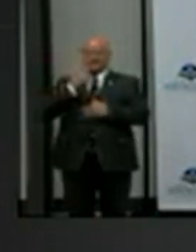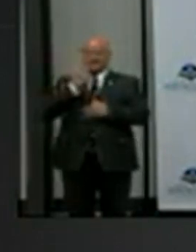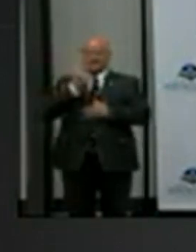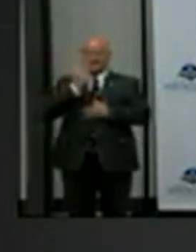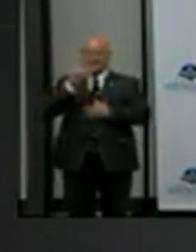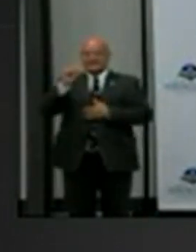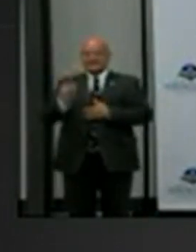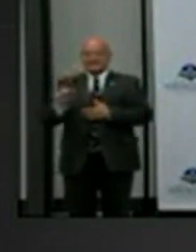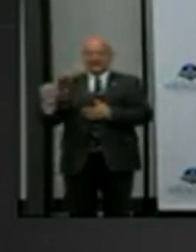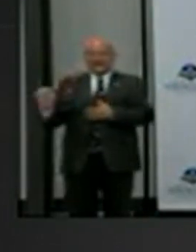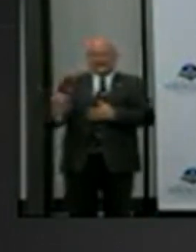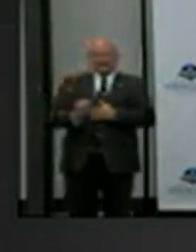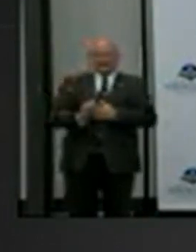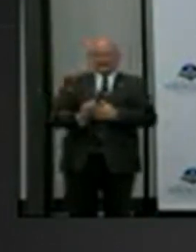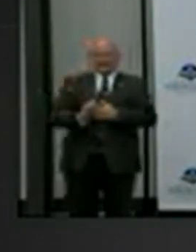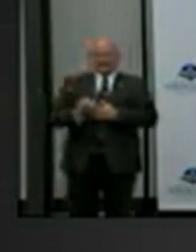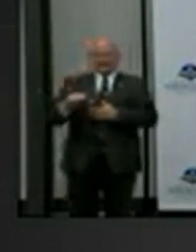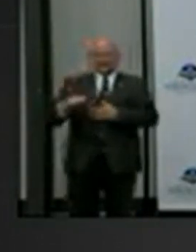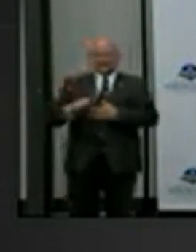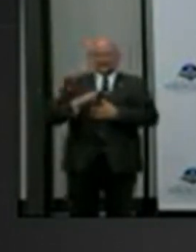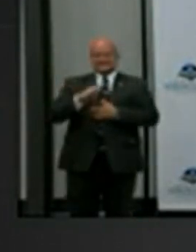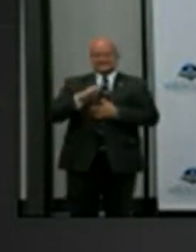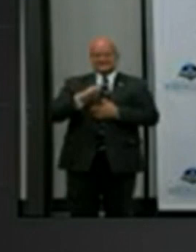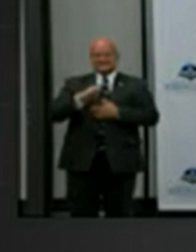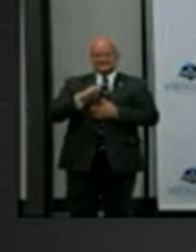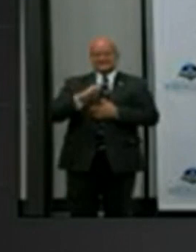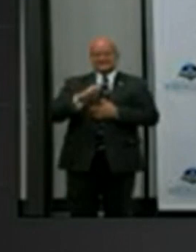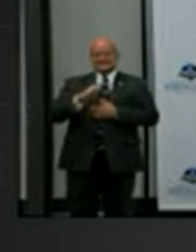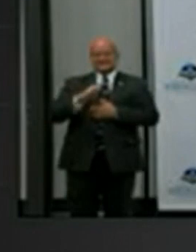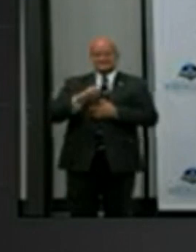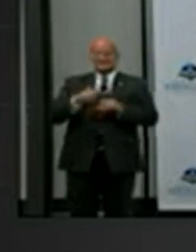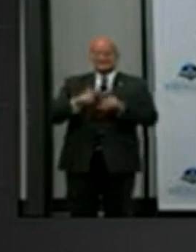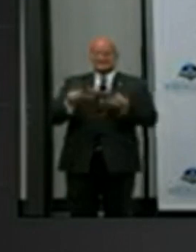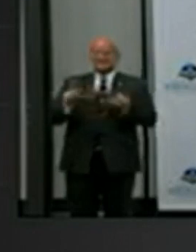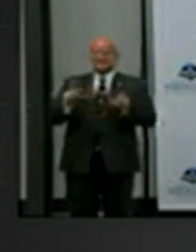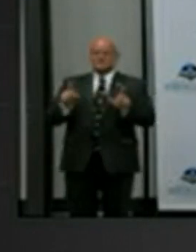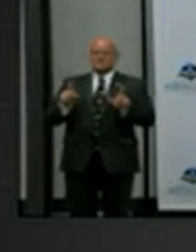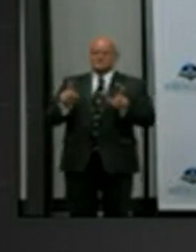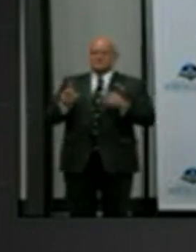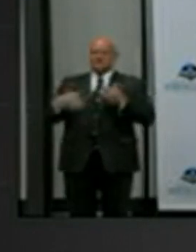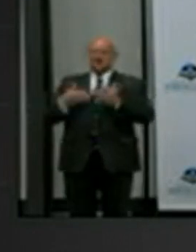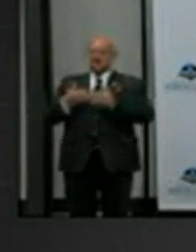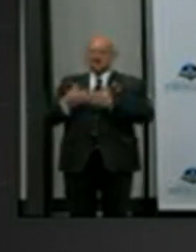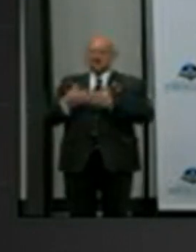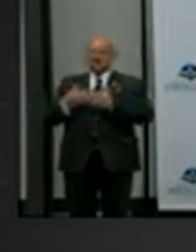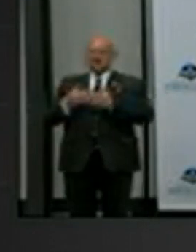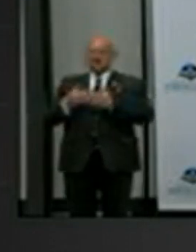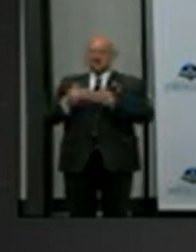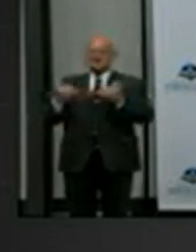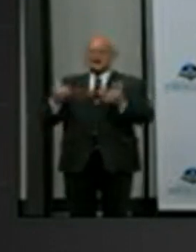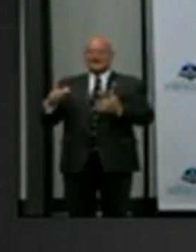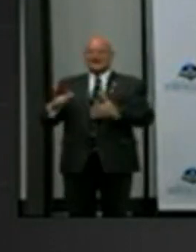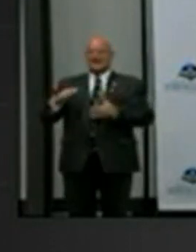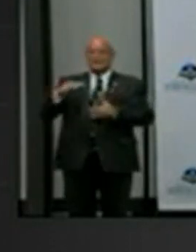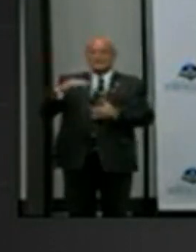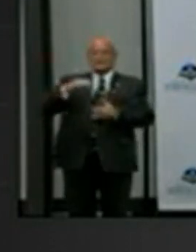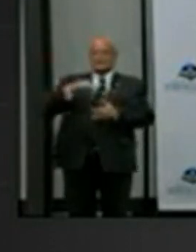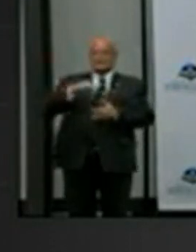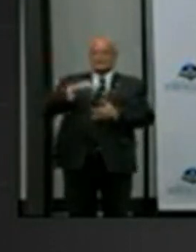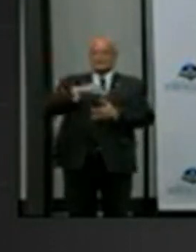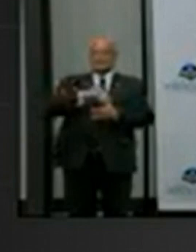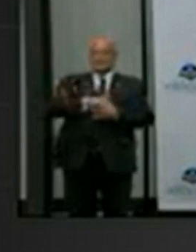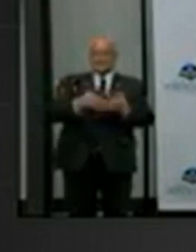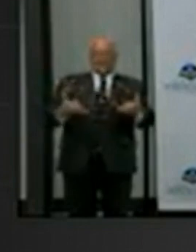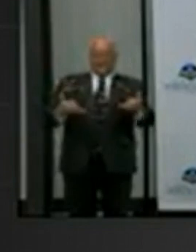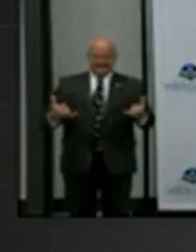is southeast. That's up a little bit higher than that, but they're all pointed in the right direction or flat